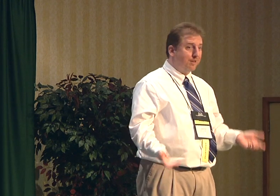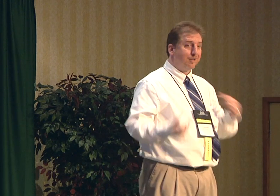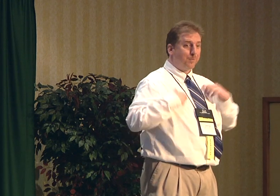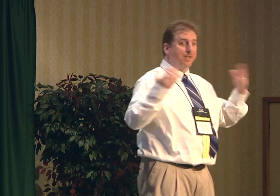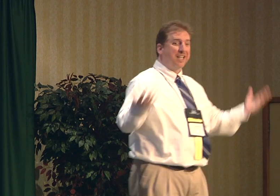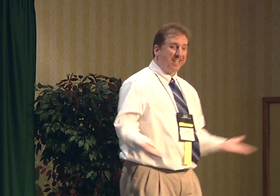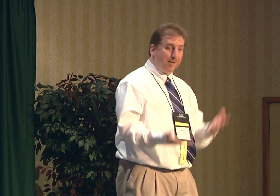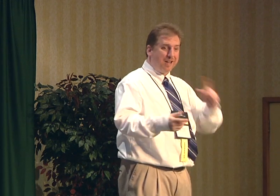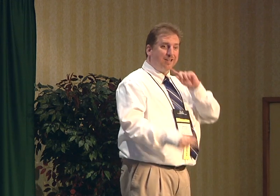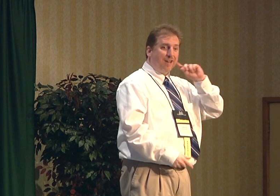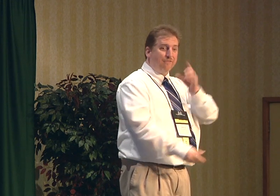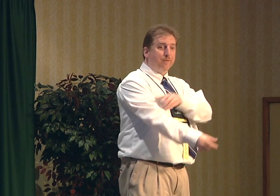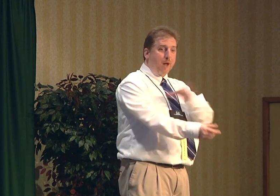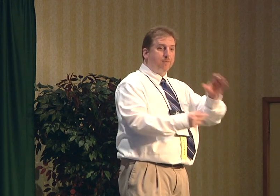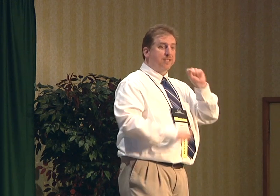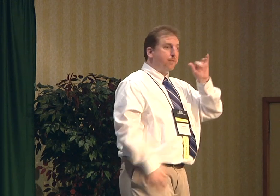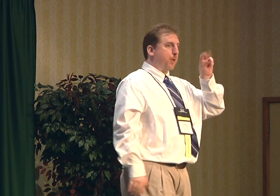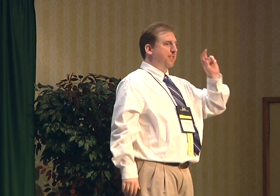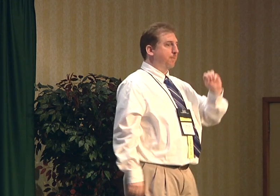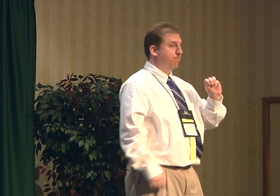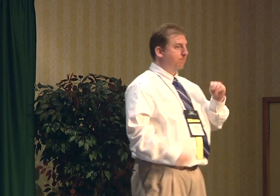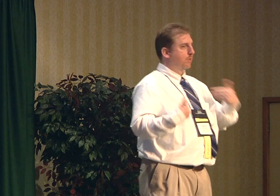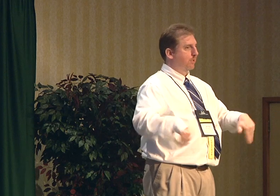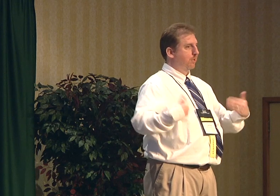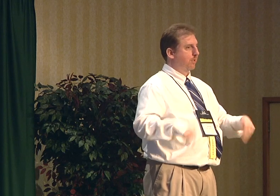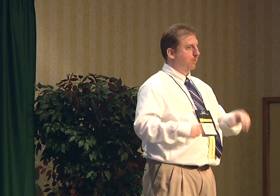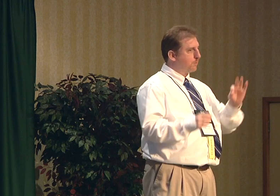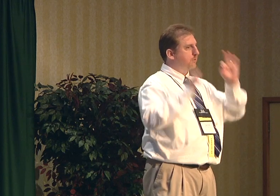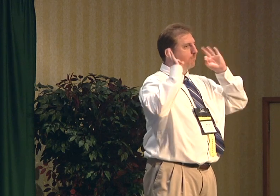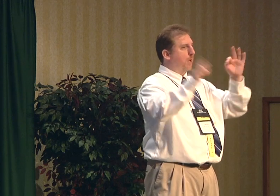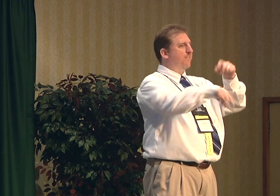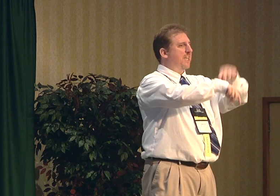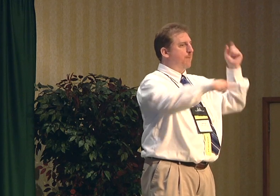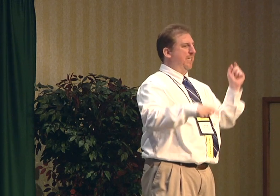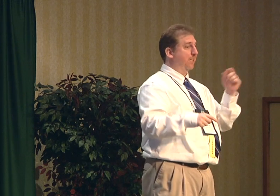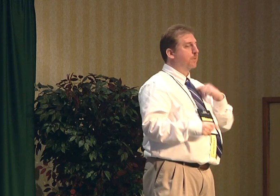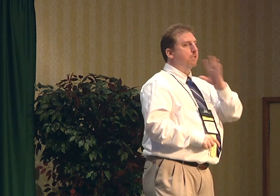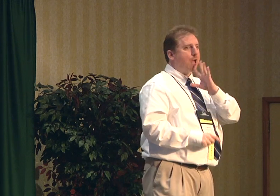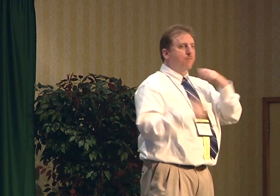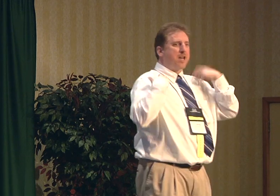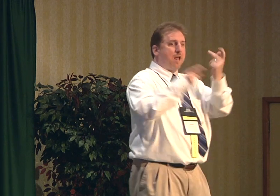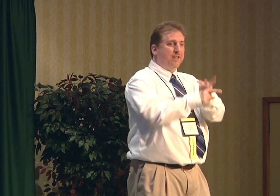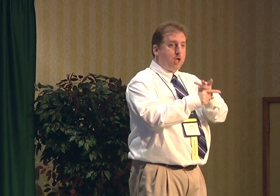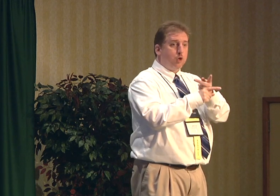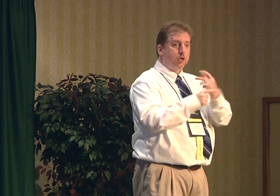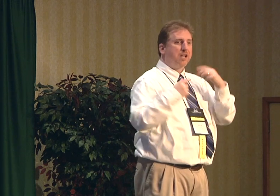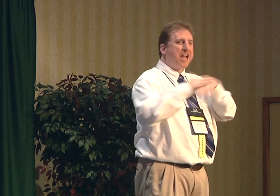That's pretty cool. We're here at the Deaf Empowerment Symposium, which is perfect. The